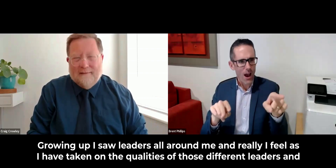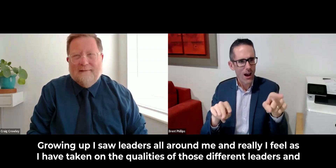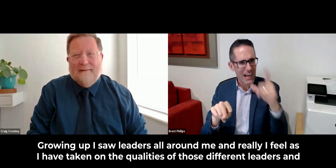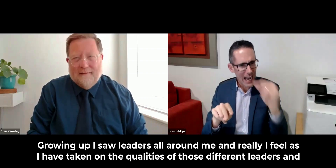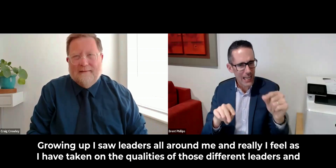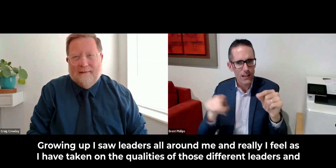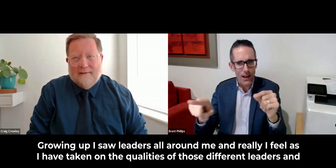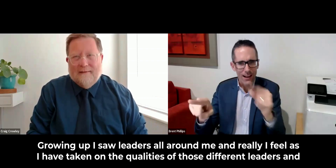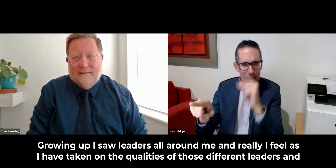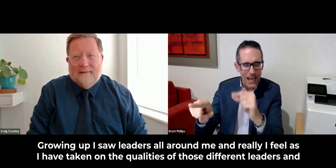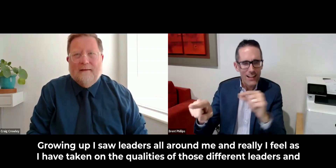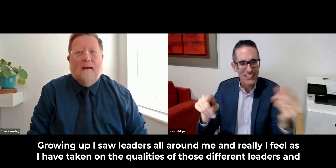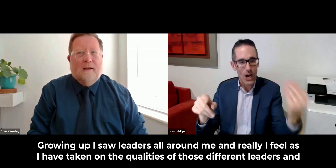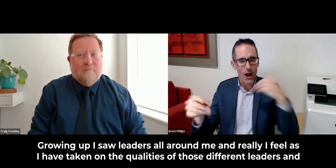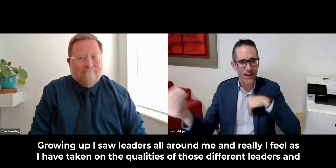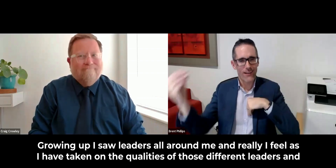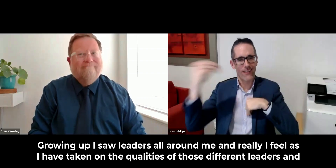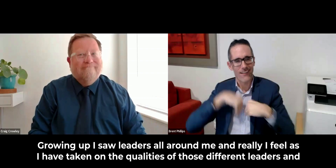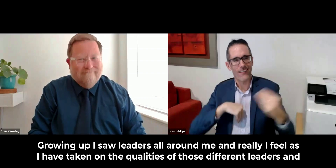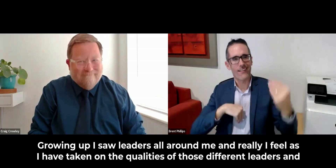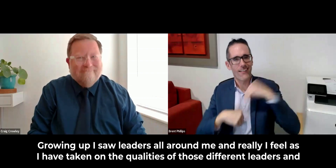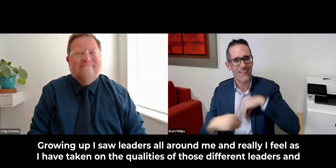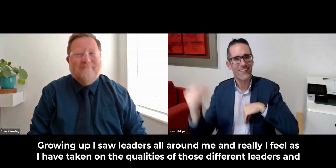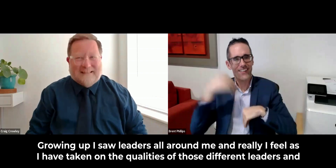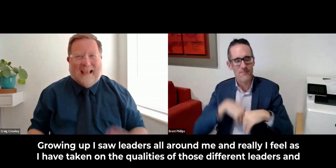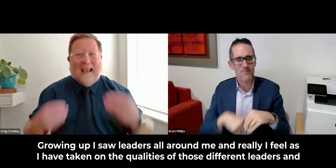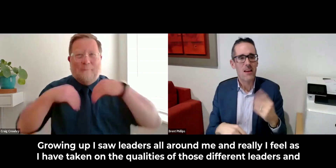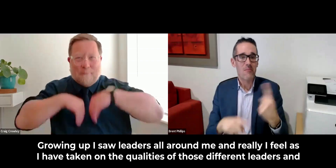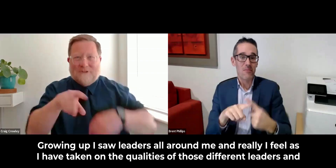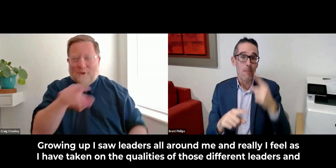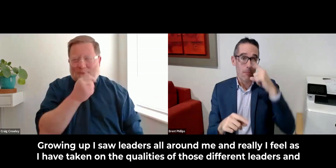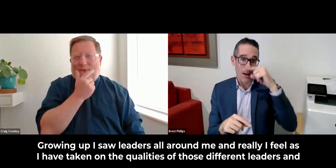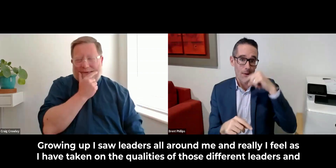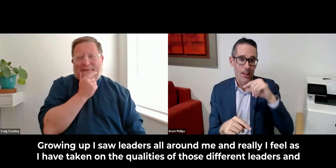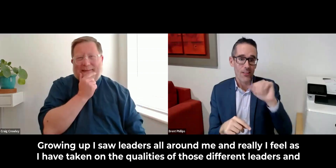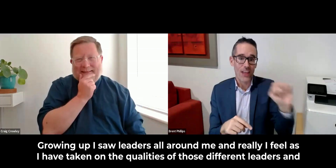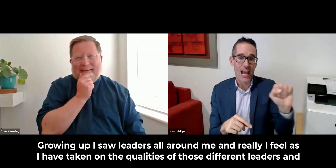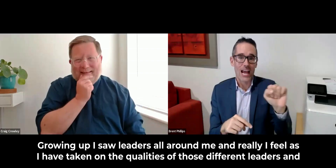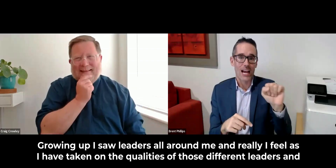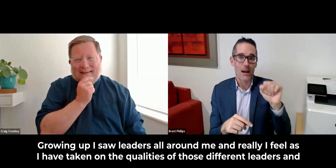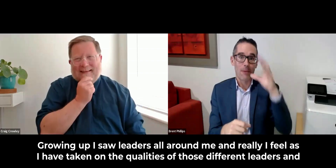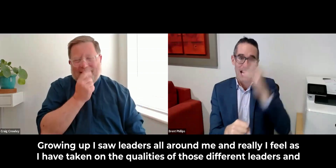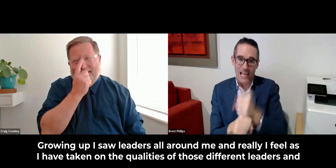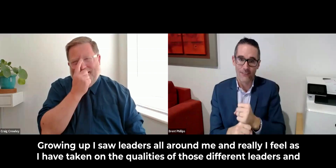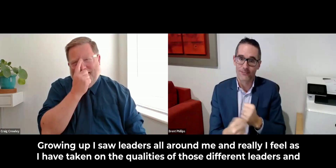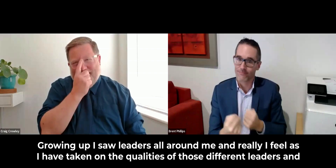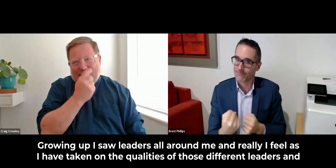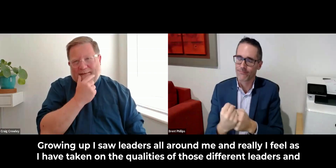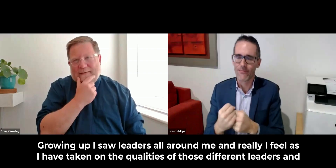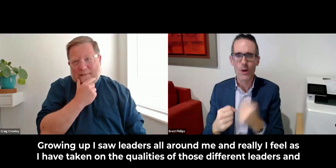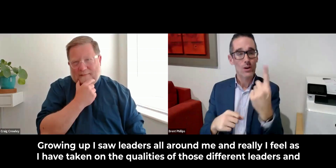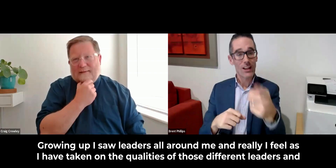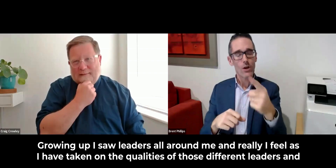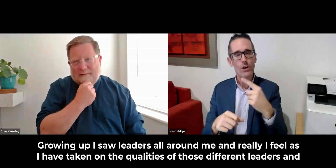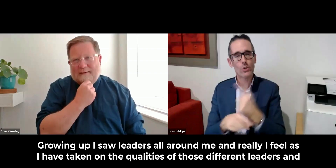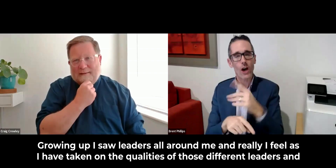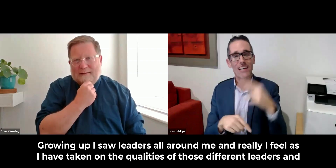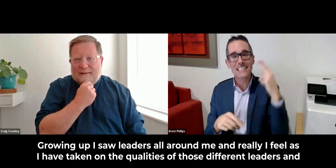saw leaders all around me, and really, I feel as I have taken on the qualities of those different leaders. And I